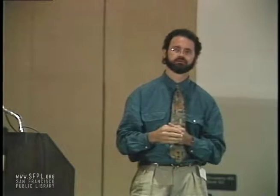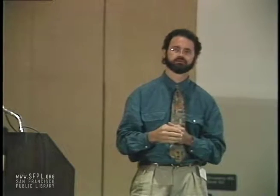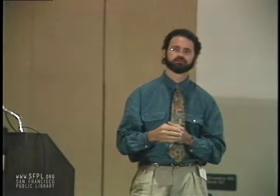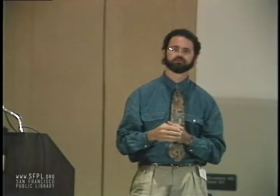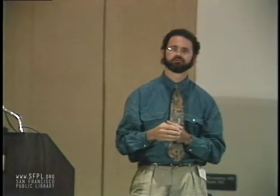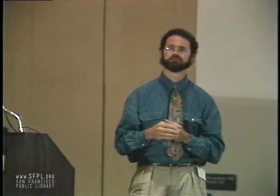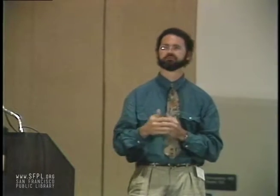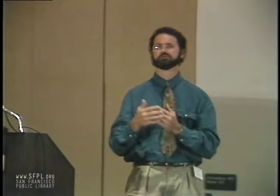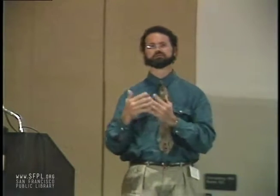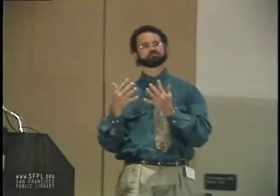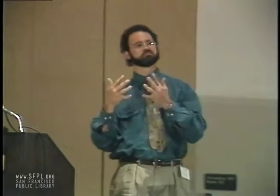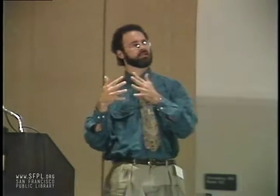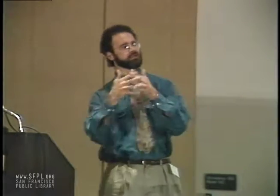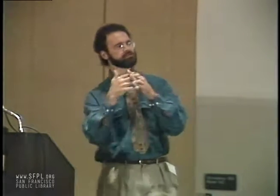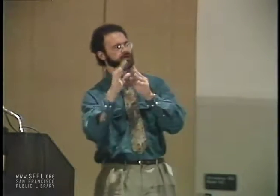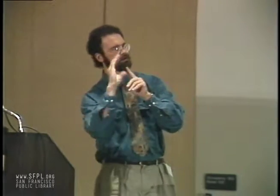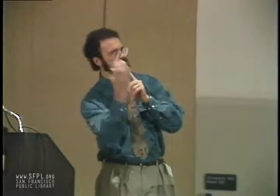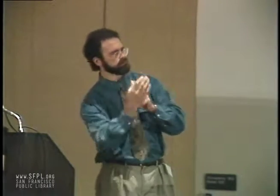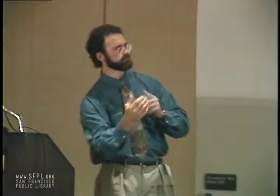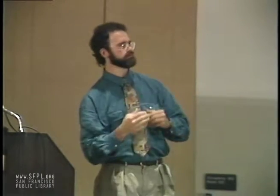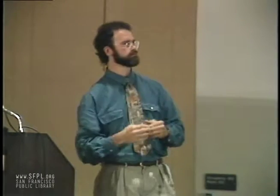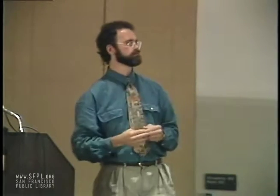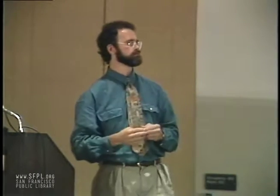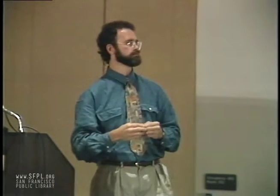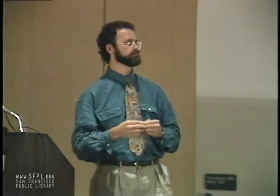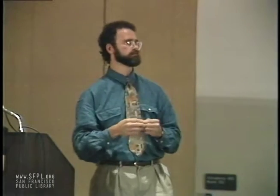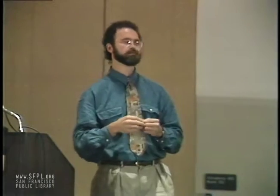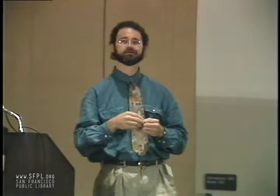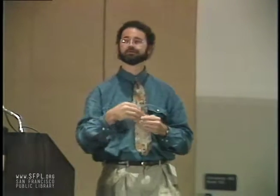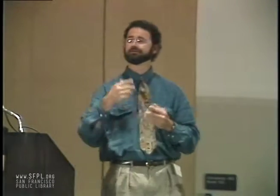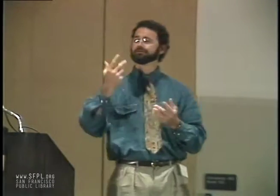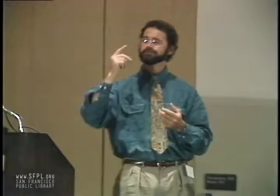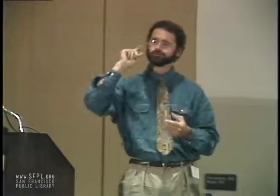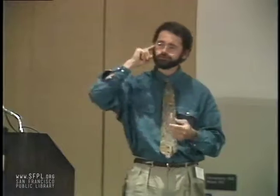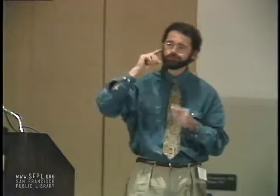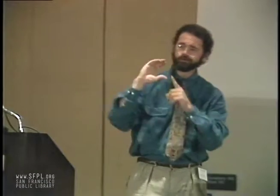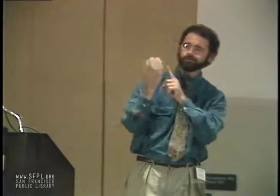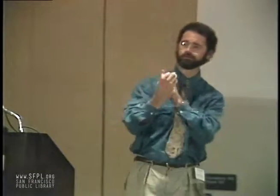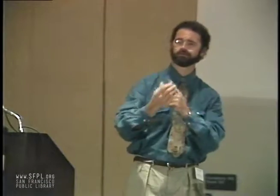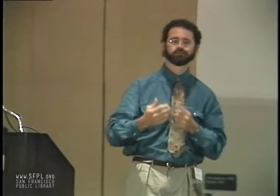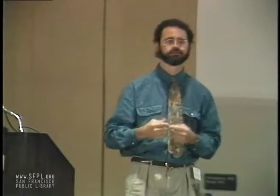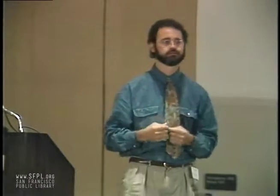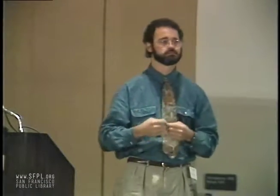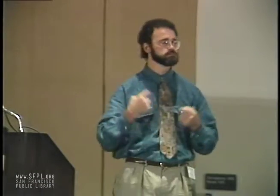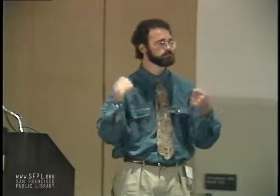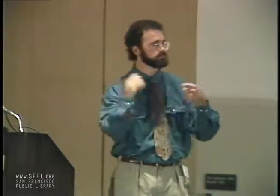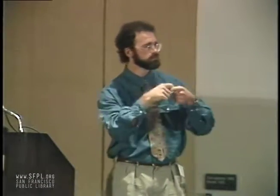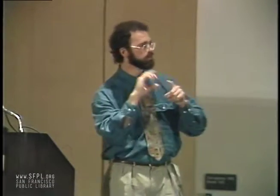with these various cultures is defining what's needed for access. For